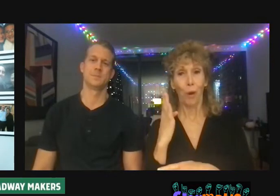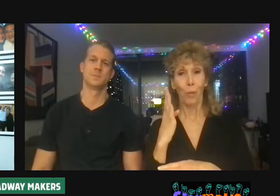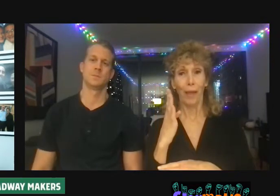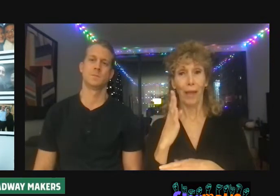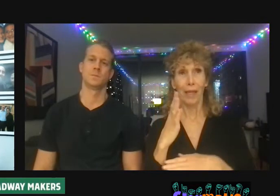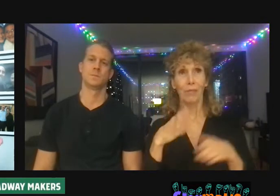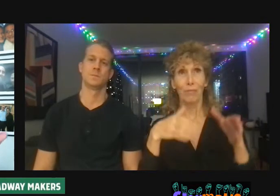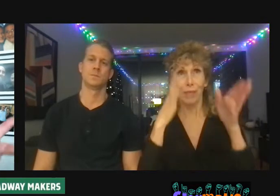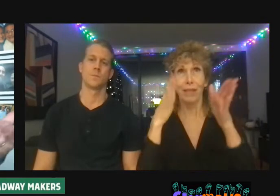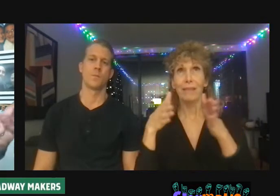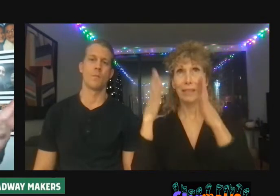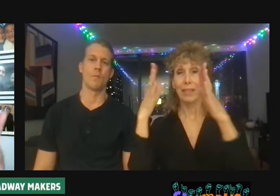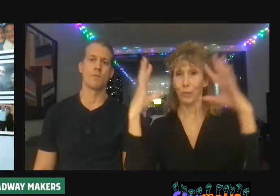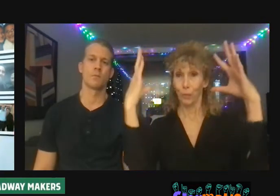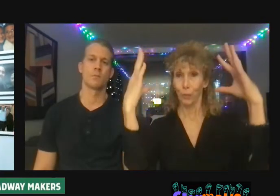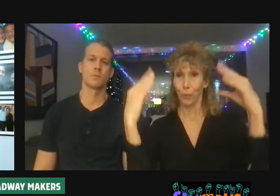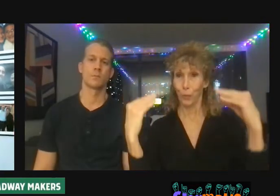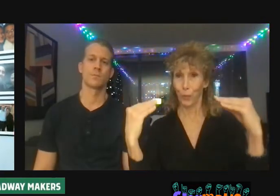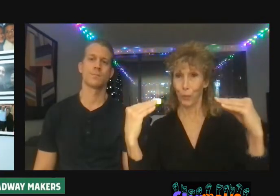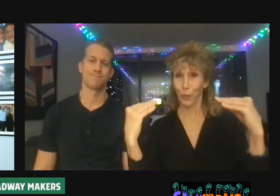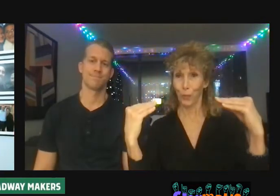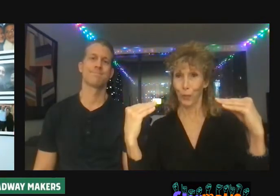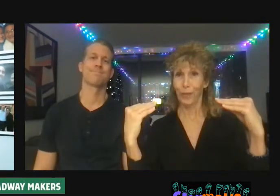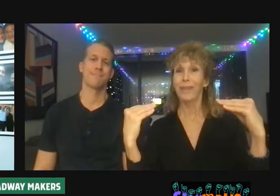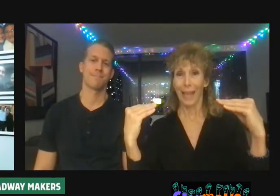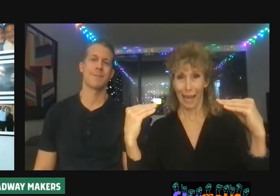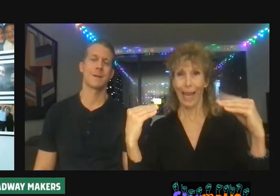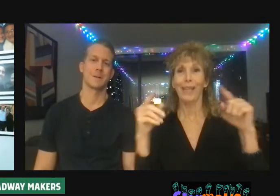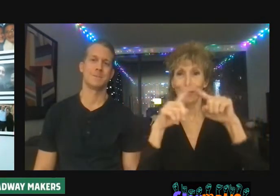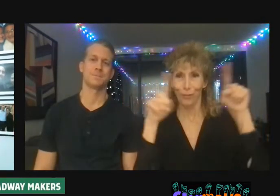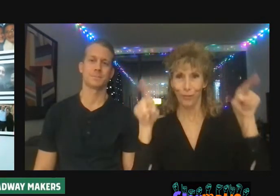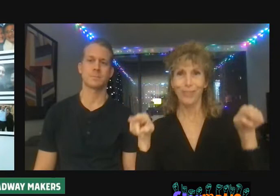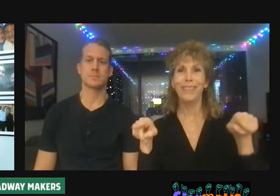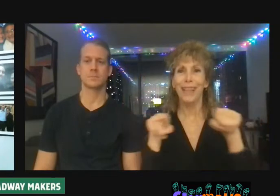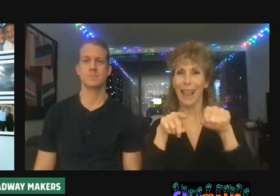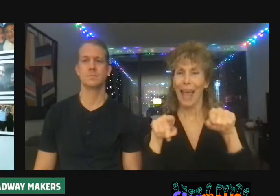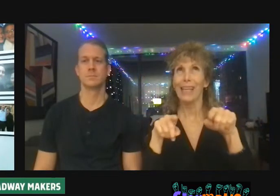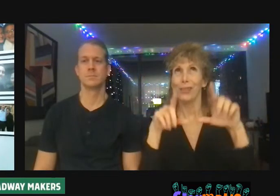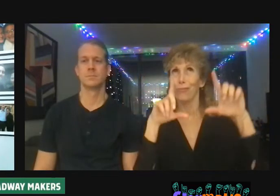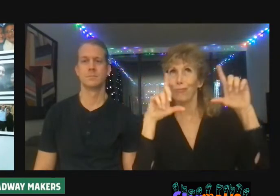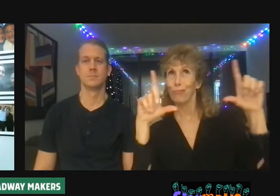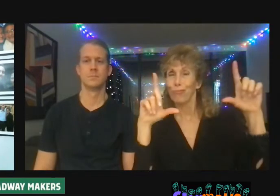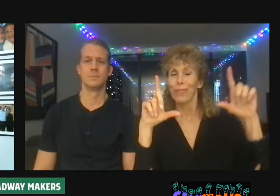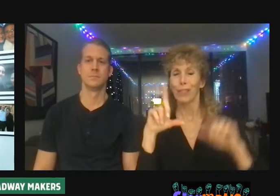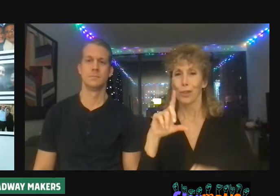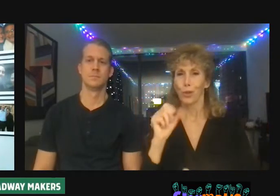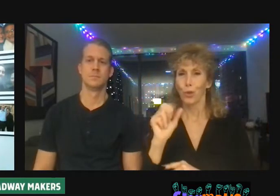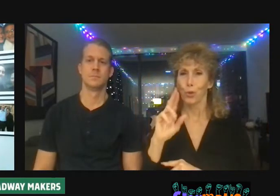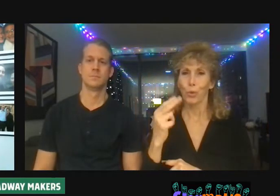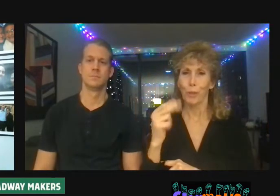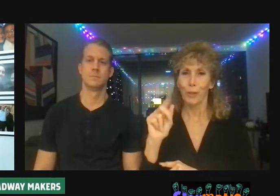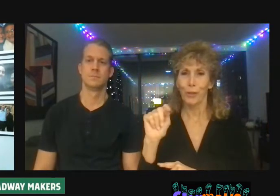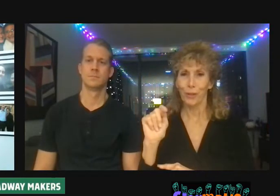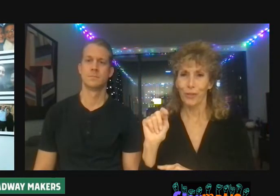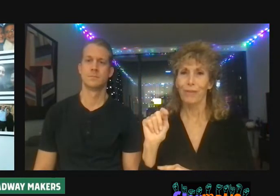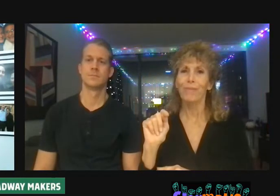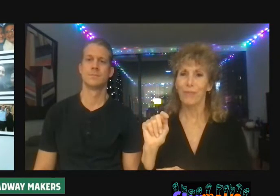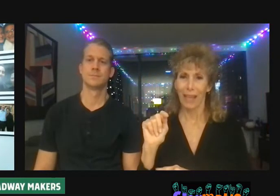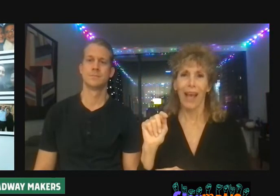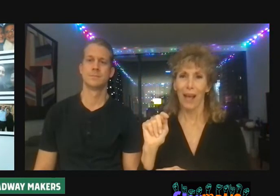as I'm sure To Kill a Mockingbird at the Schubert dimmed the lights for Stephen Sondheim not that long